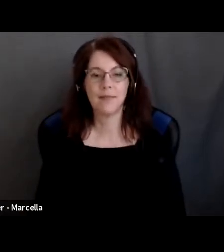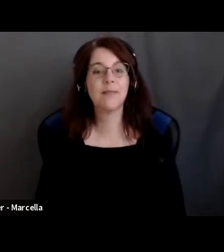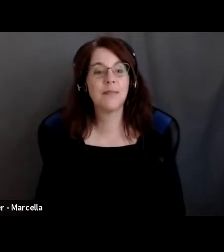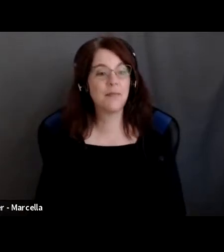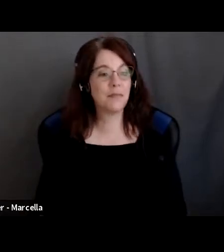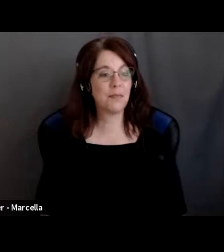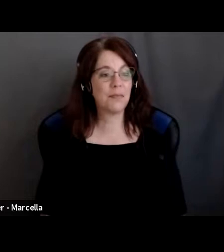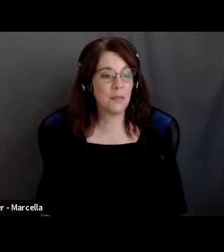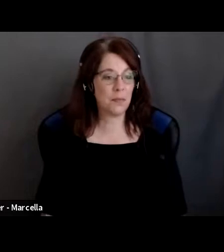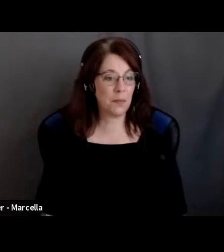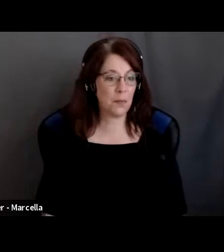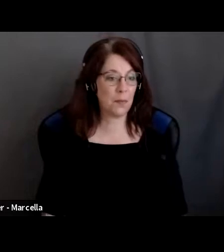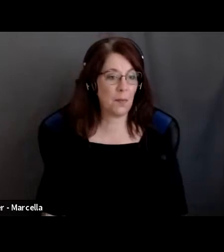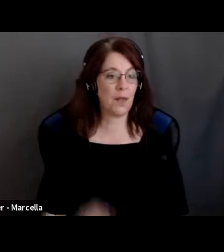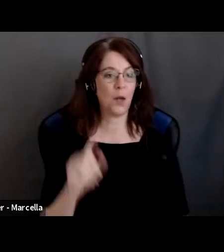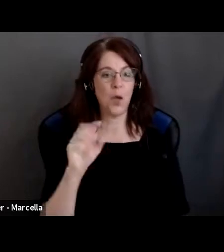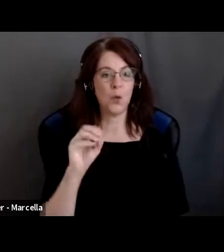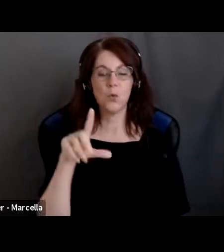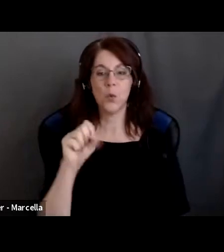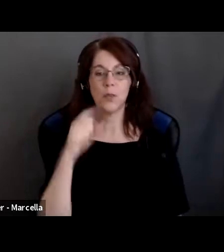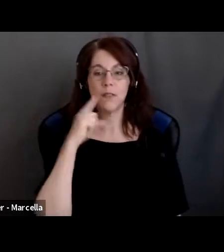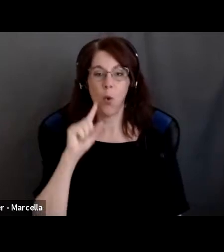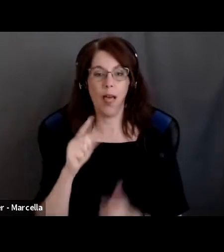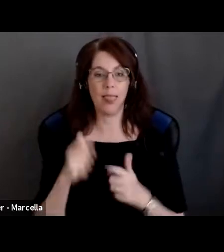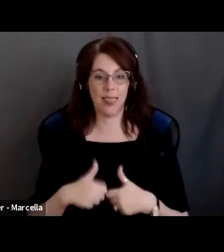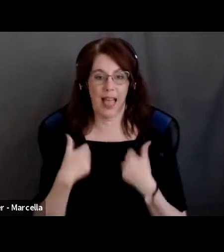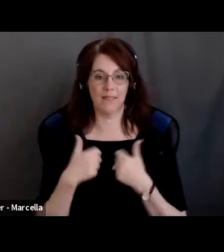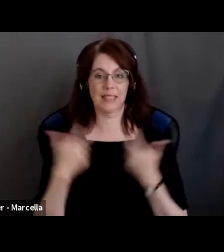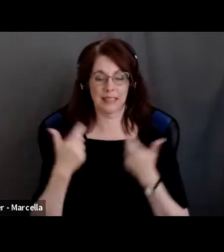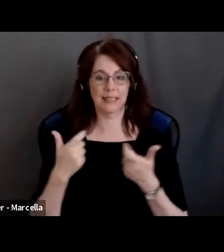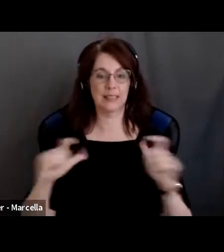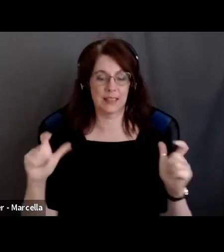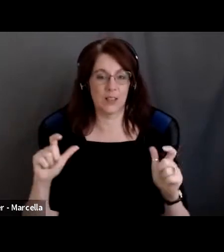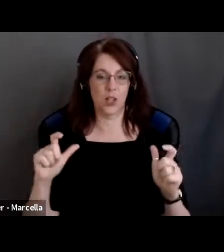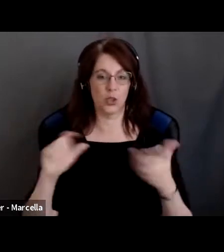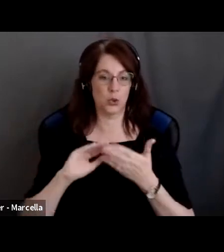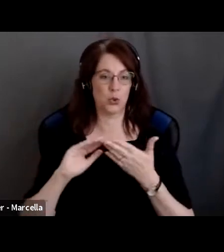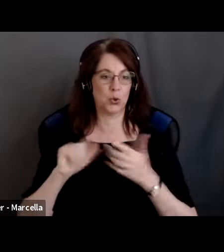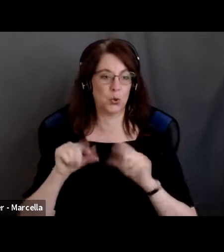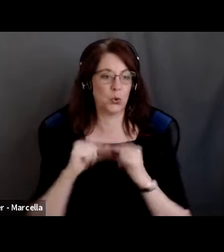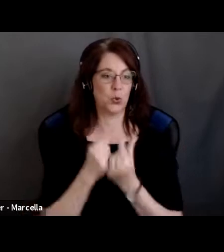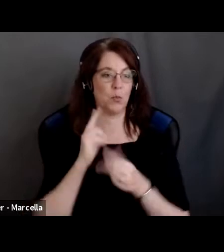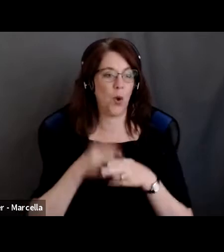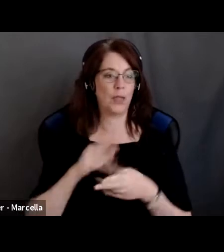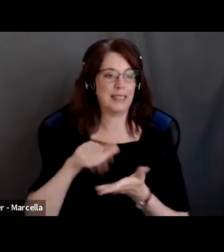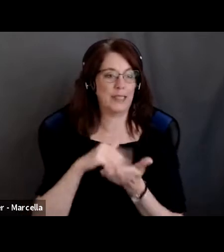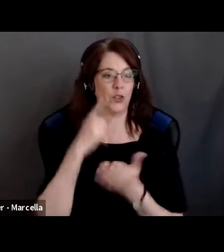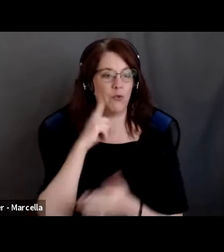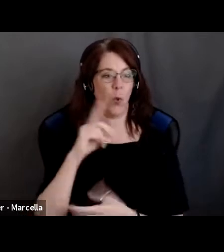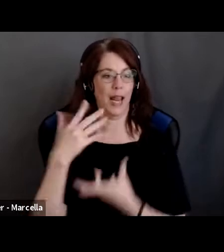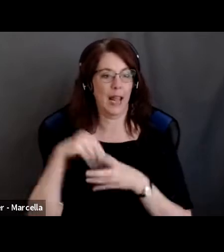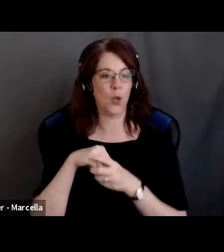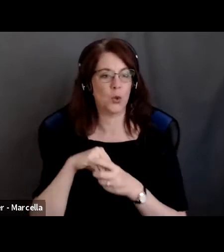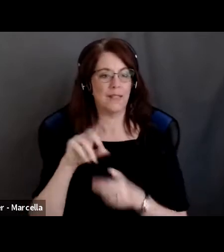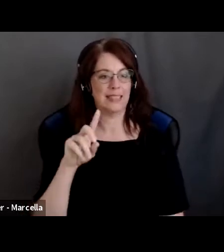So Tools for Life is part of a larger group called the Center for Inclusive Design and Innovation. We're located at the